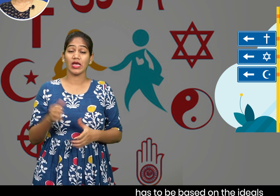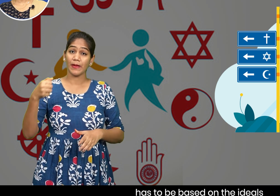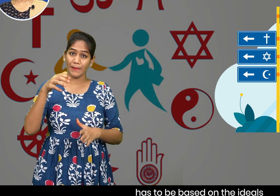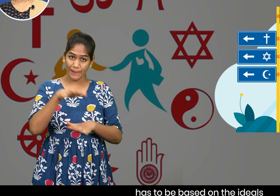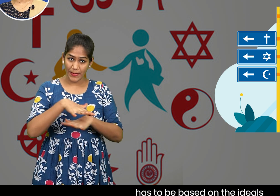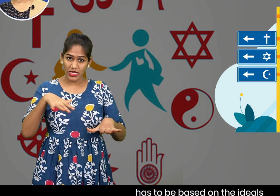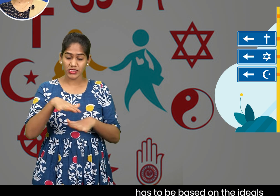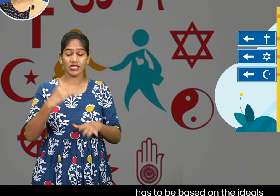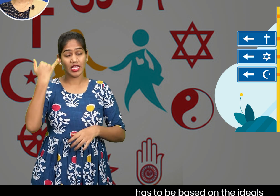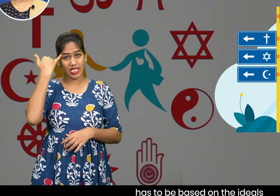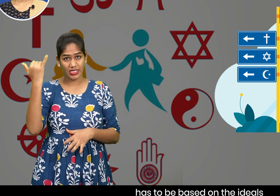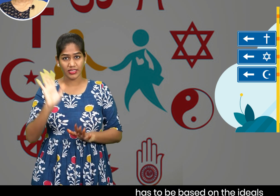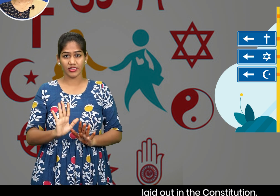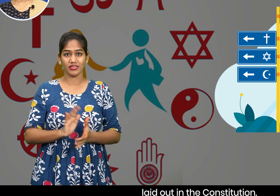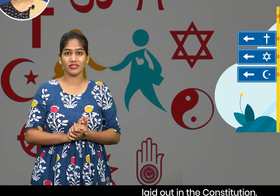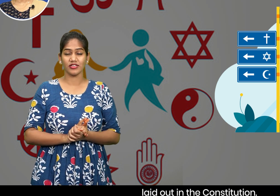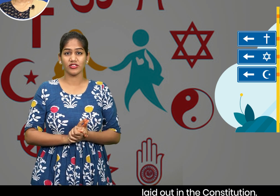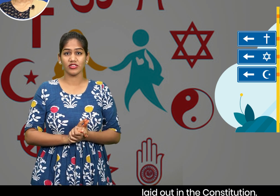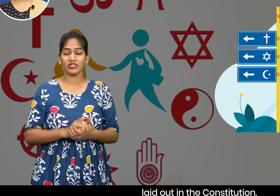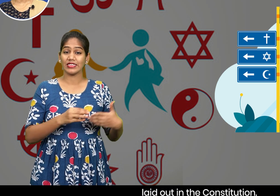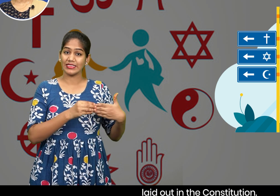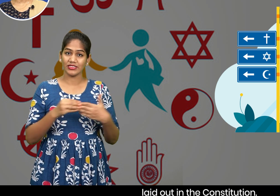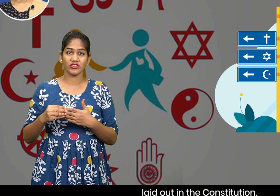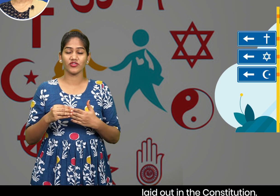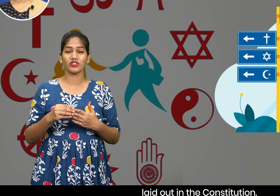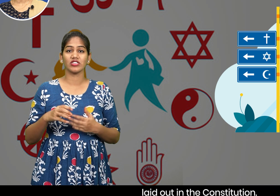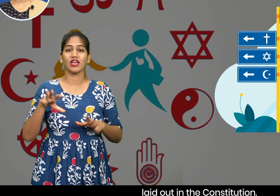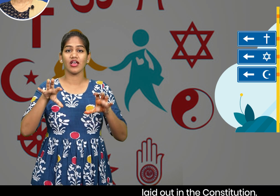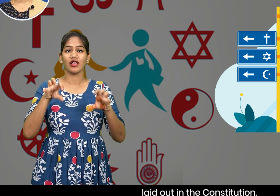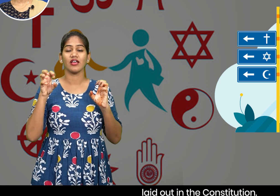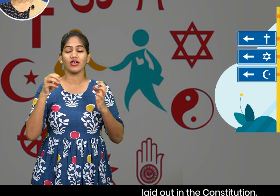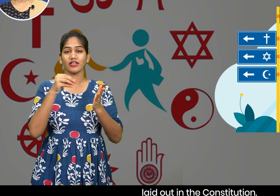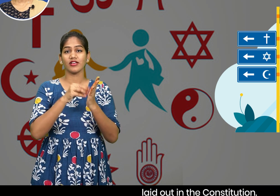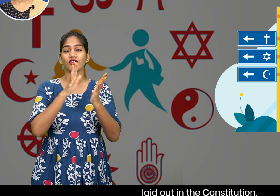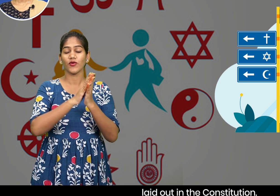on the ideals laid out in the Constitution.